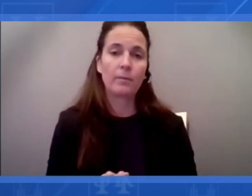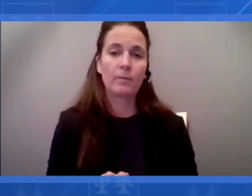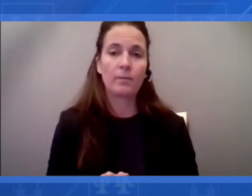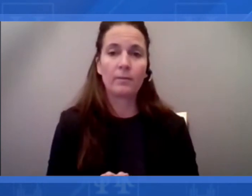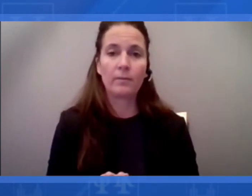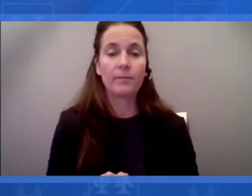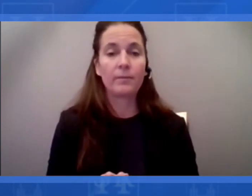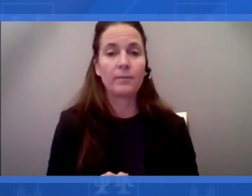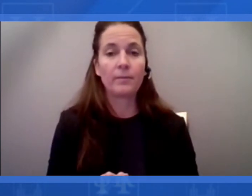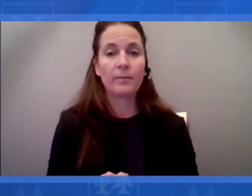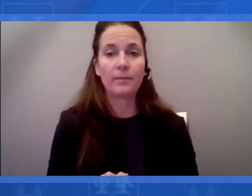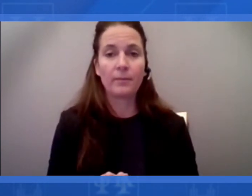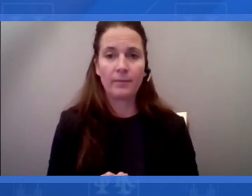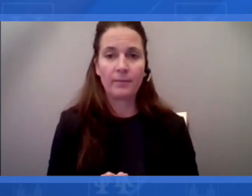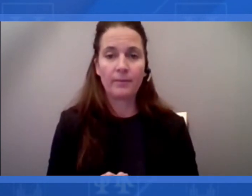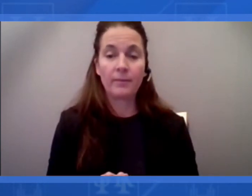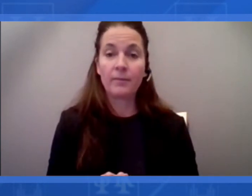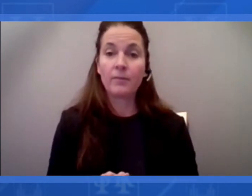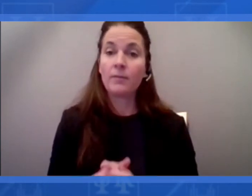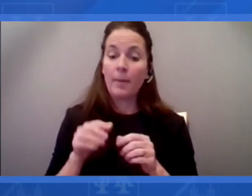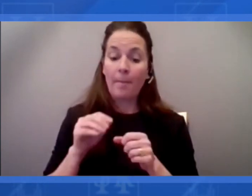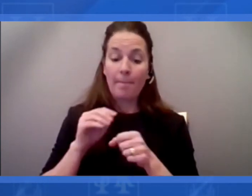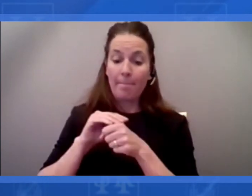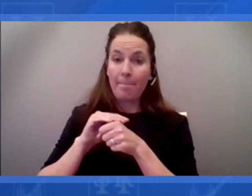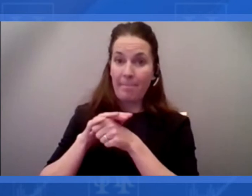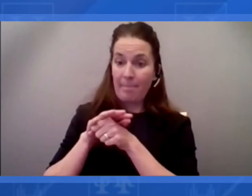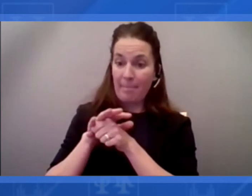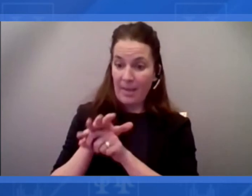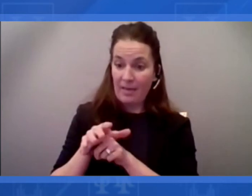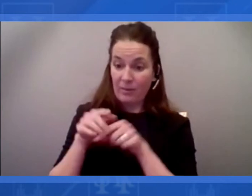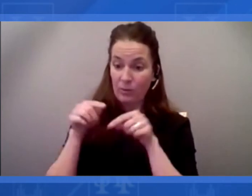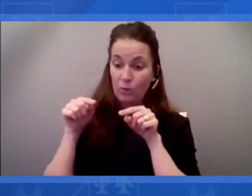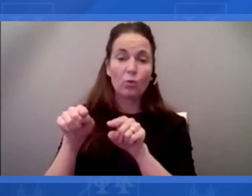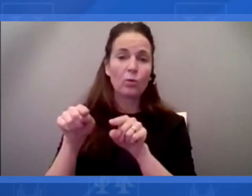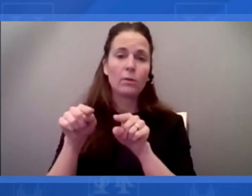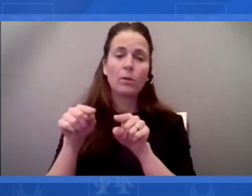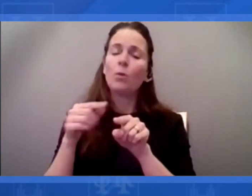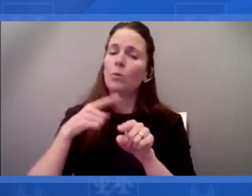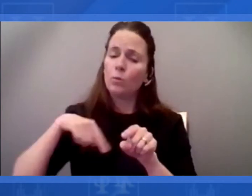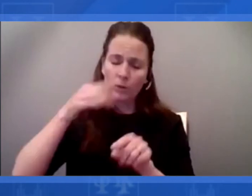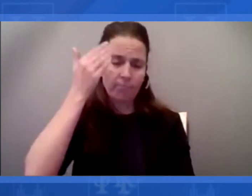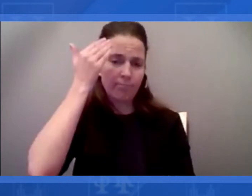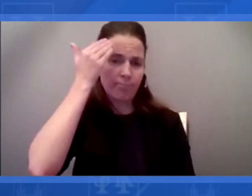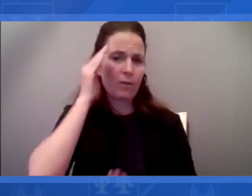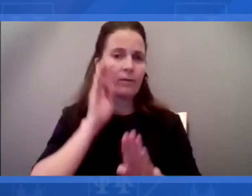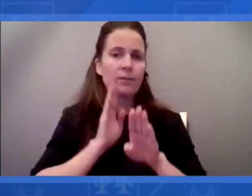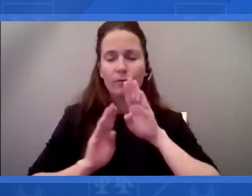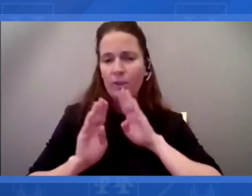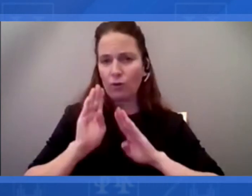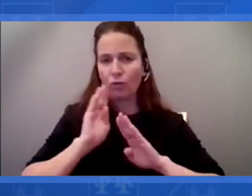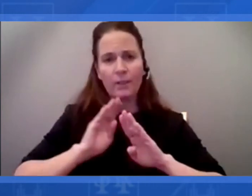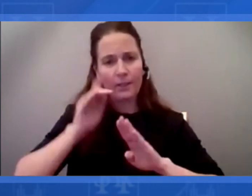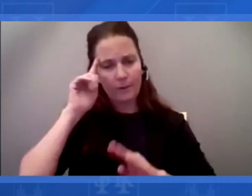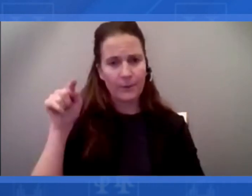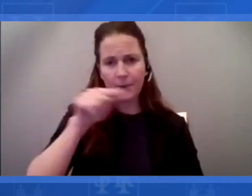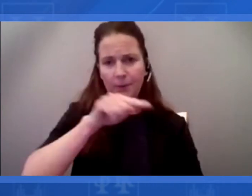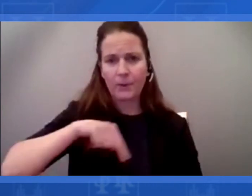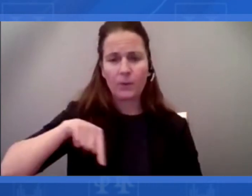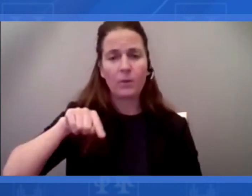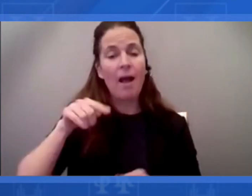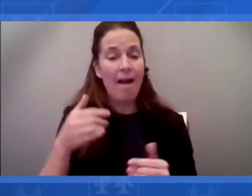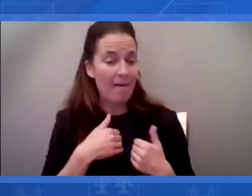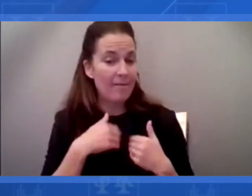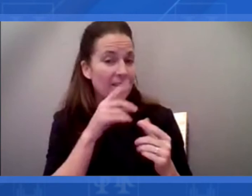during the pandemic, it was sometimes more challenging for people with disabilities or who had special needs to access